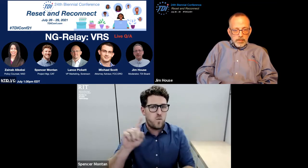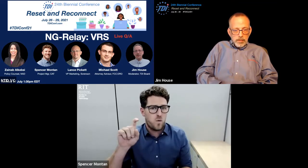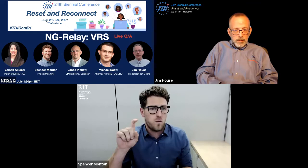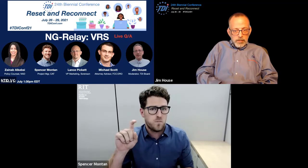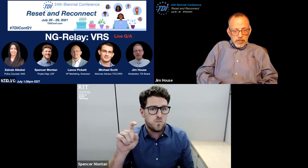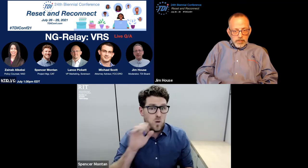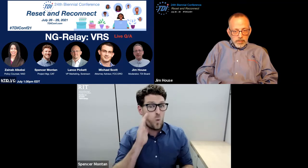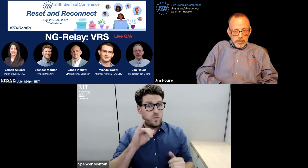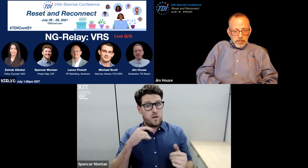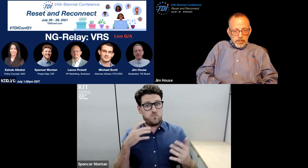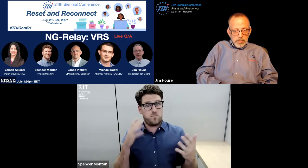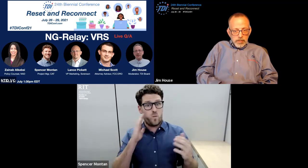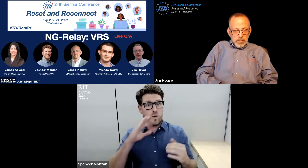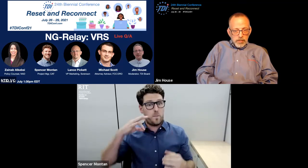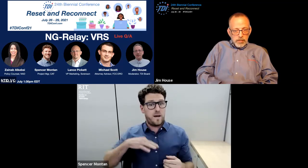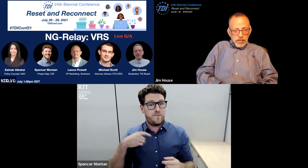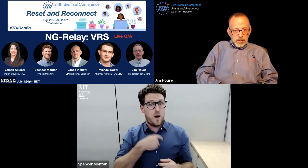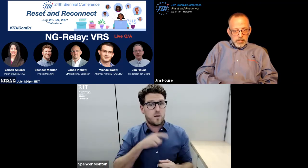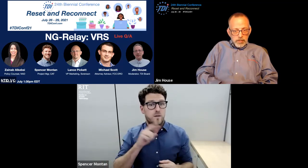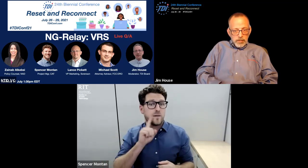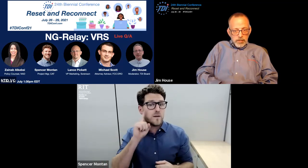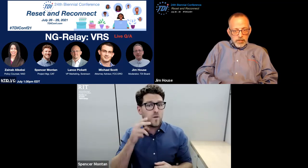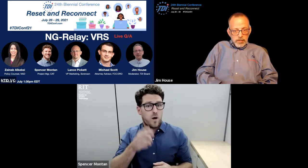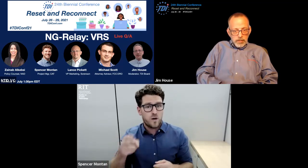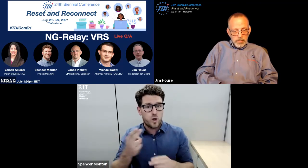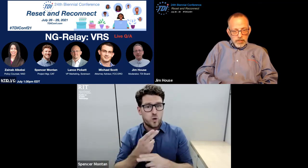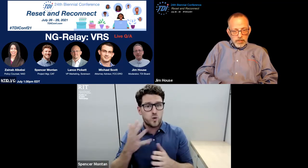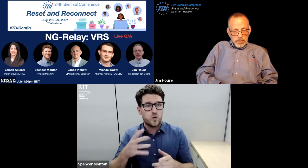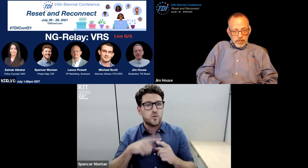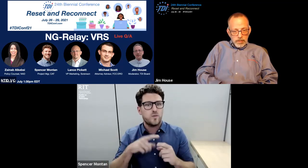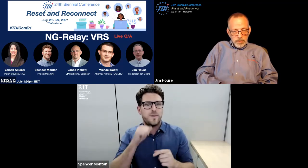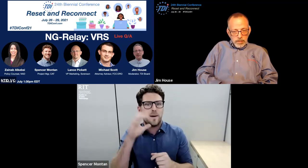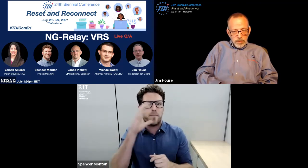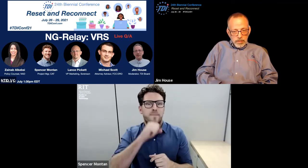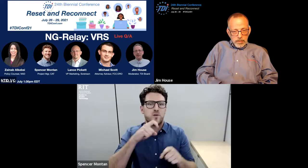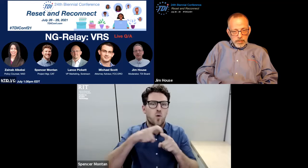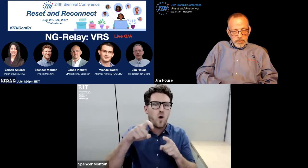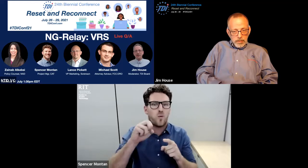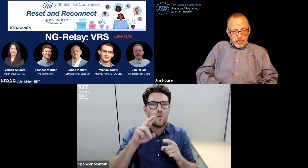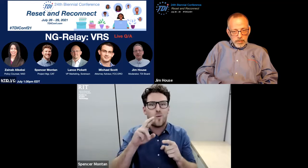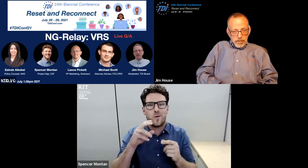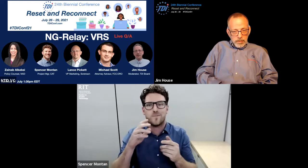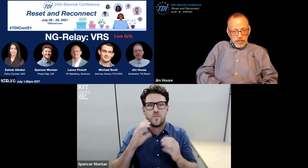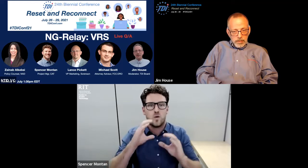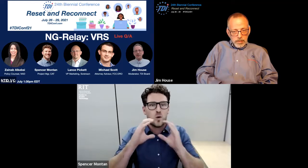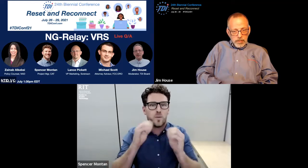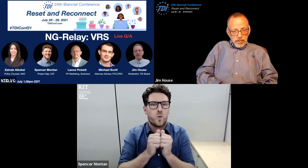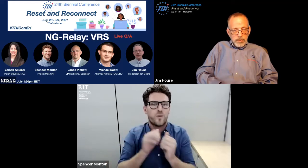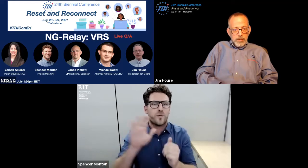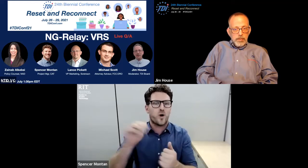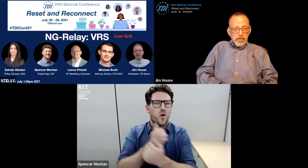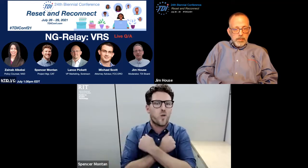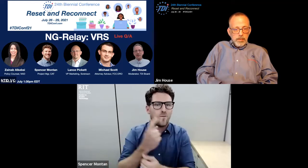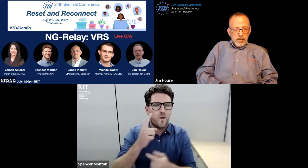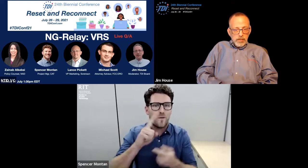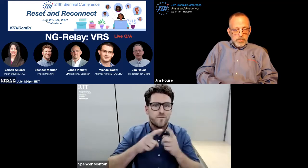into the VRS platform? Would that benefit us as a deaf and hard of hearing consumer to not miss calls